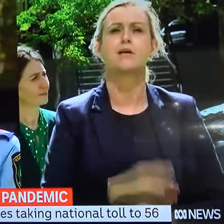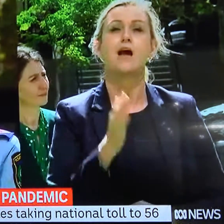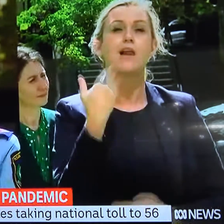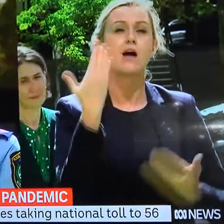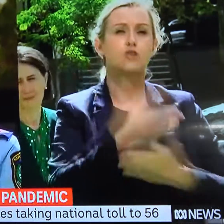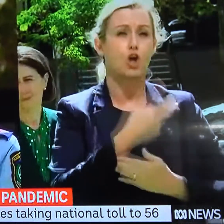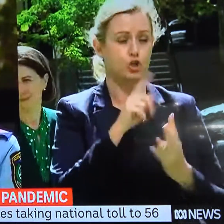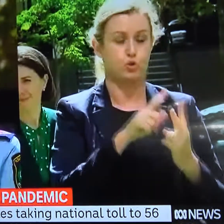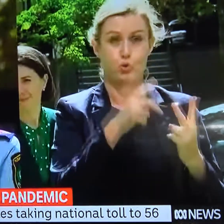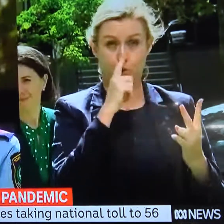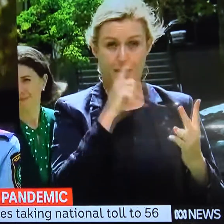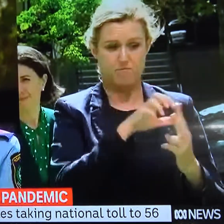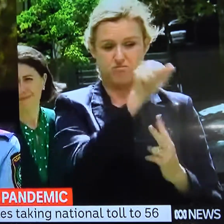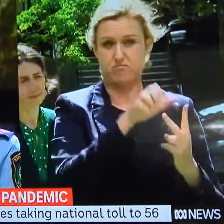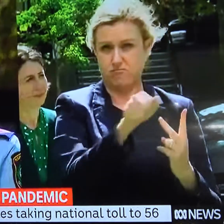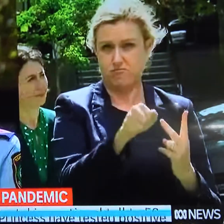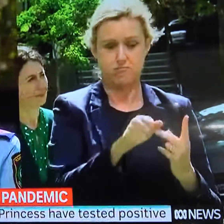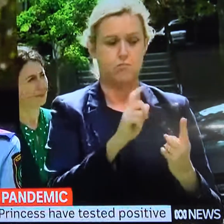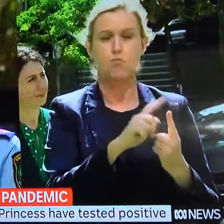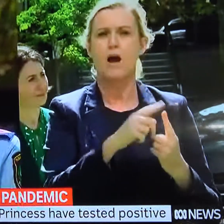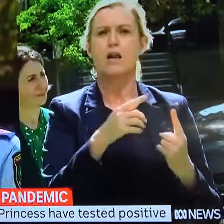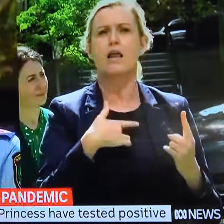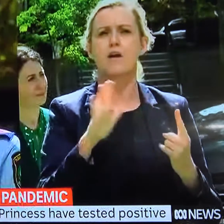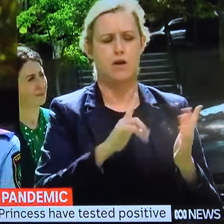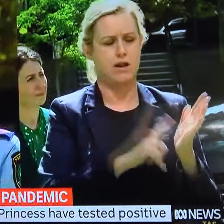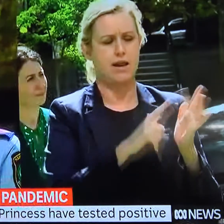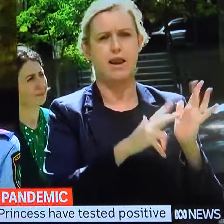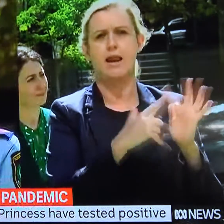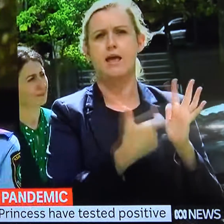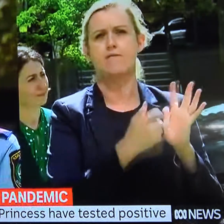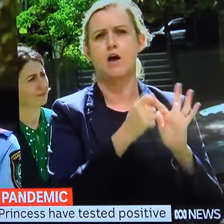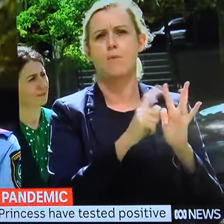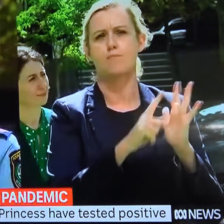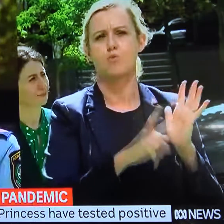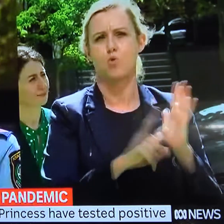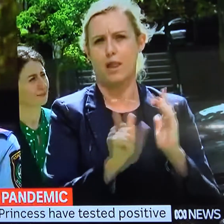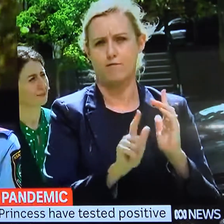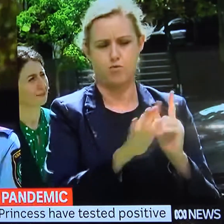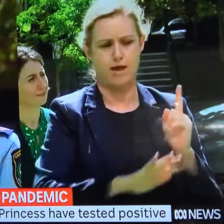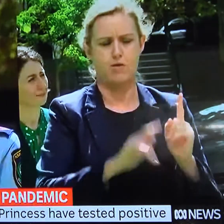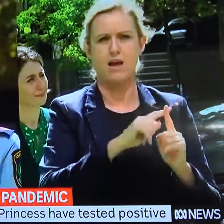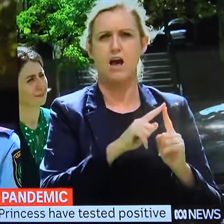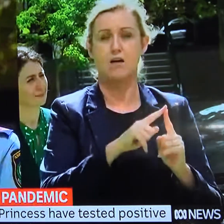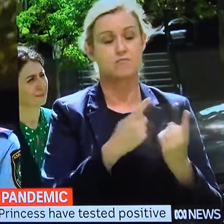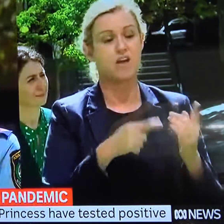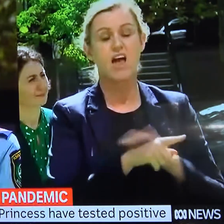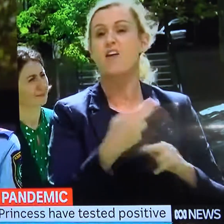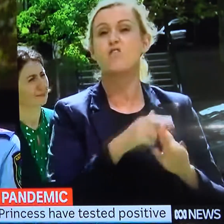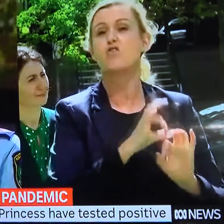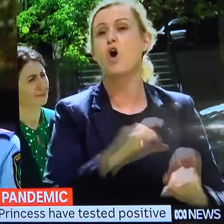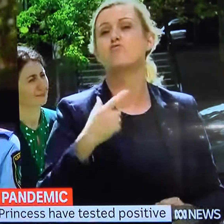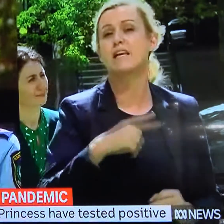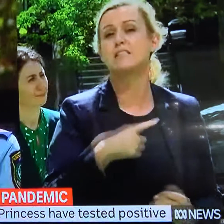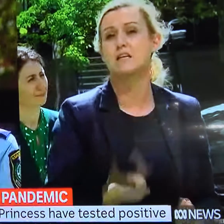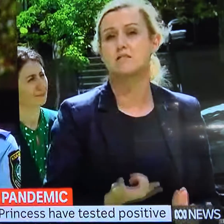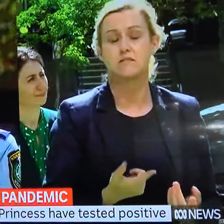One person in the Liverpool area for breaching that reasonable excuse, and as a consequence that